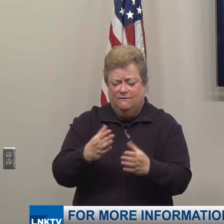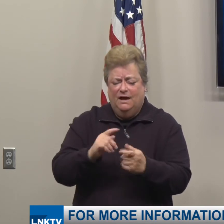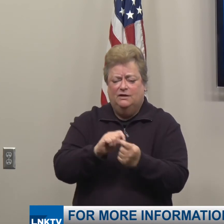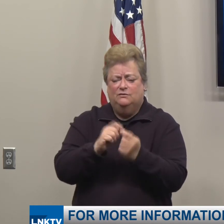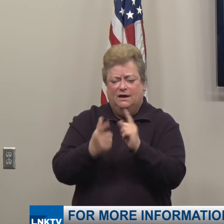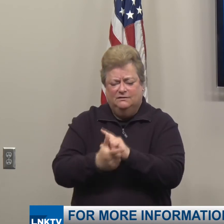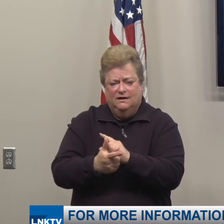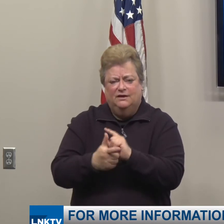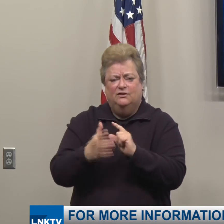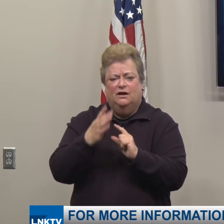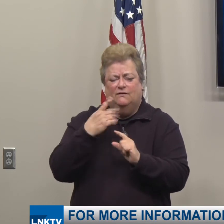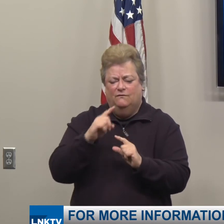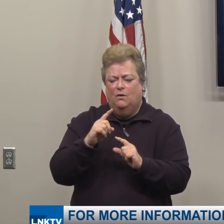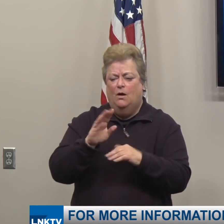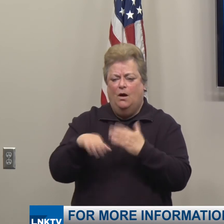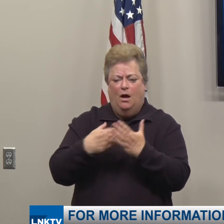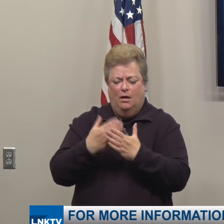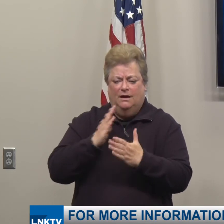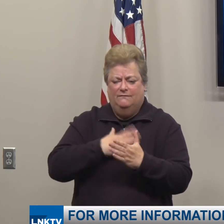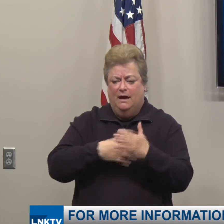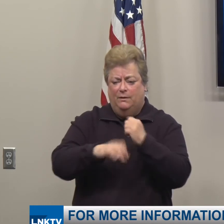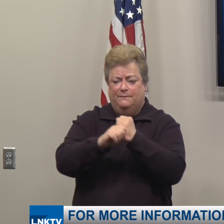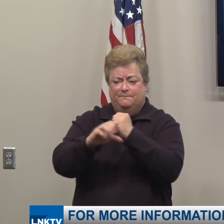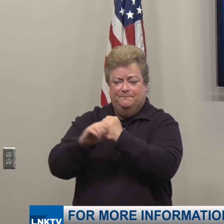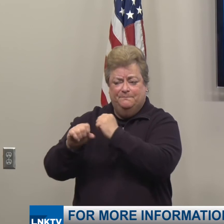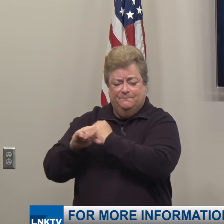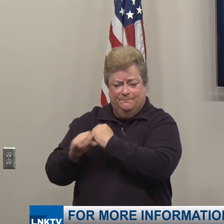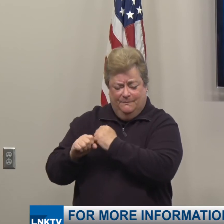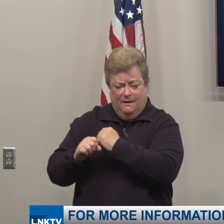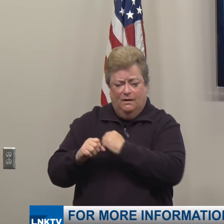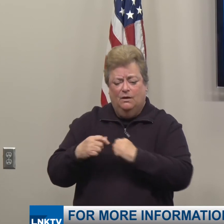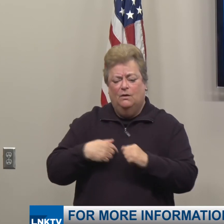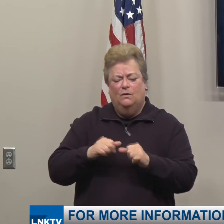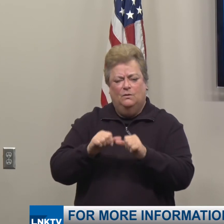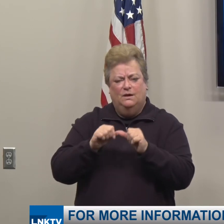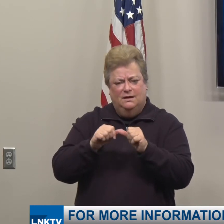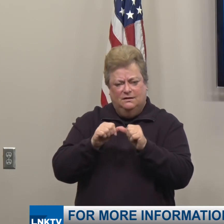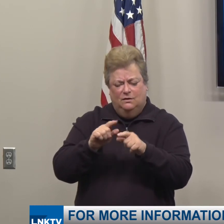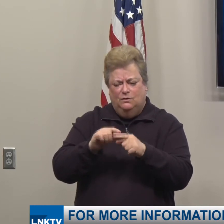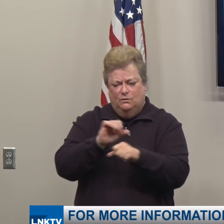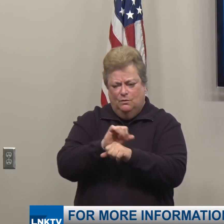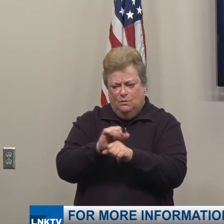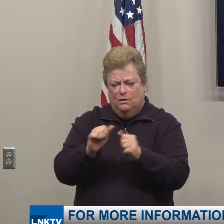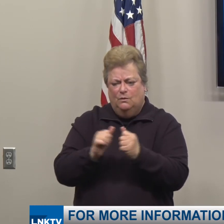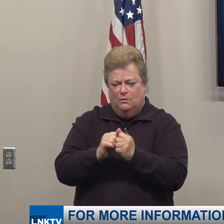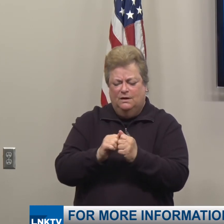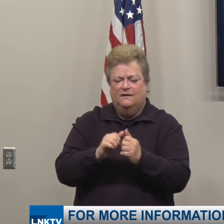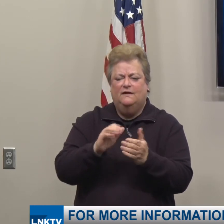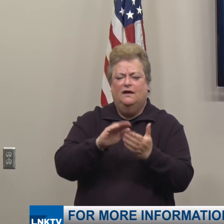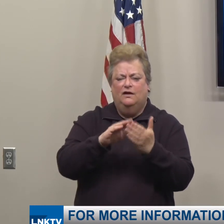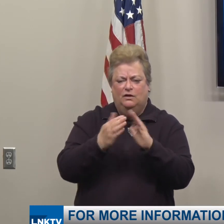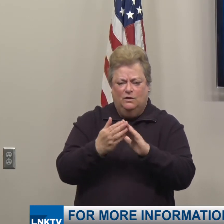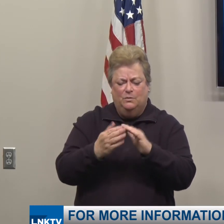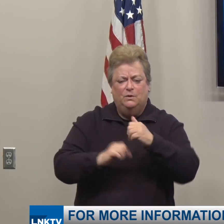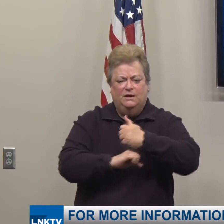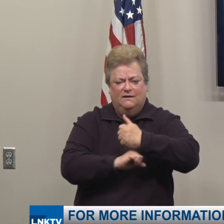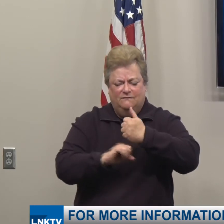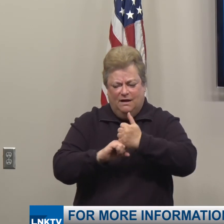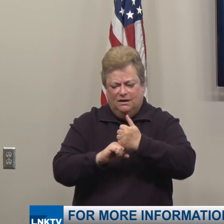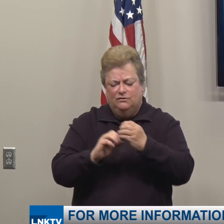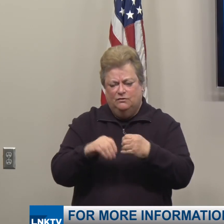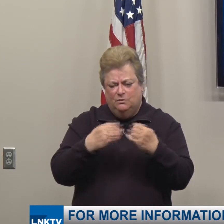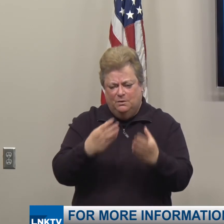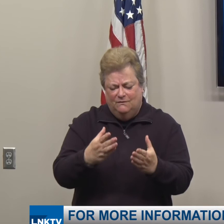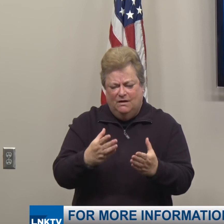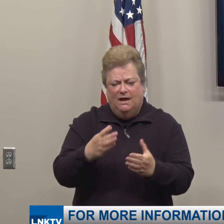of important public health messages. We will continue to work in partnership with the Lincoln Community Foundation to provide resources